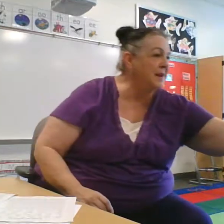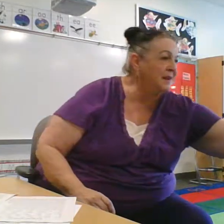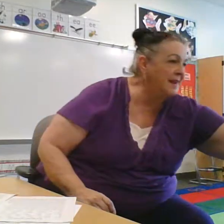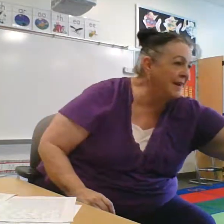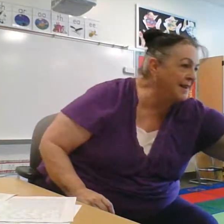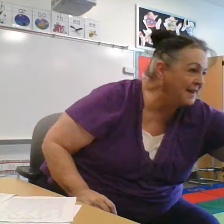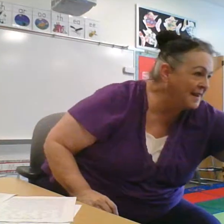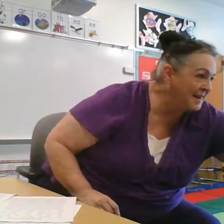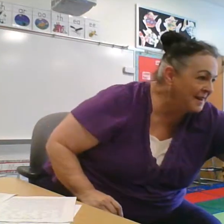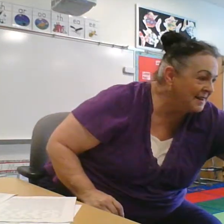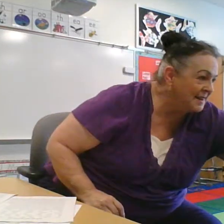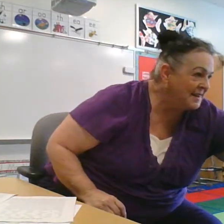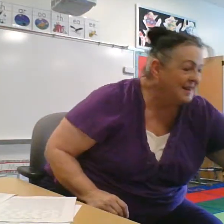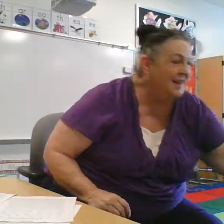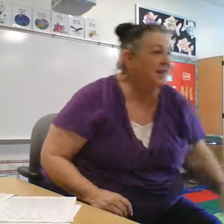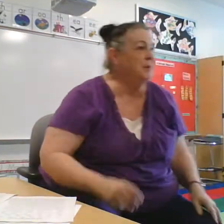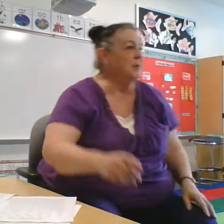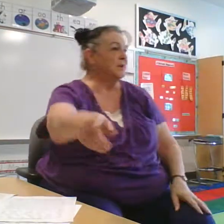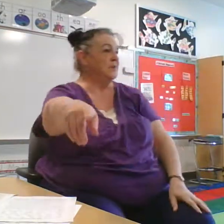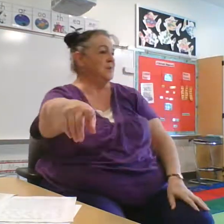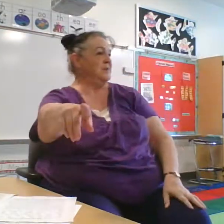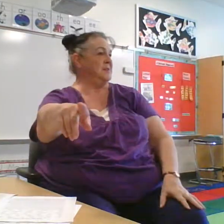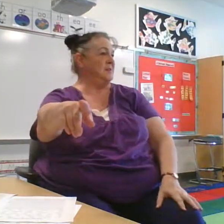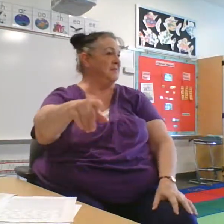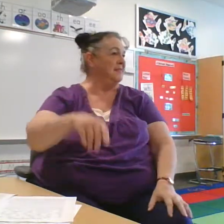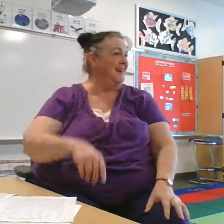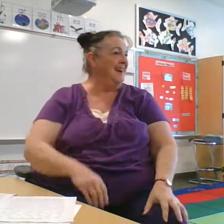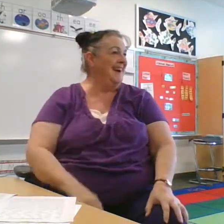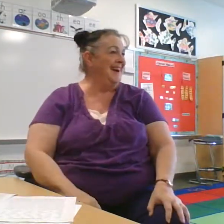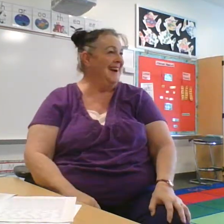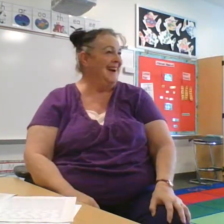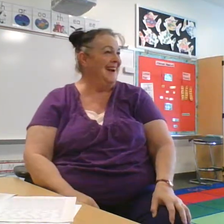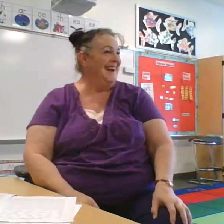Yeah. You want to turn this off? Oh, sure.